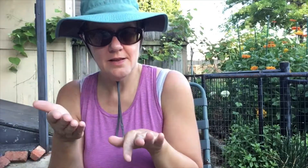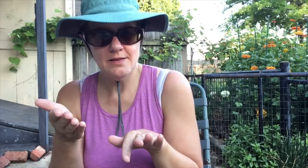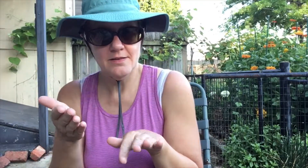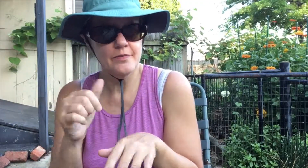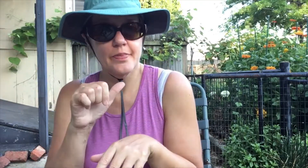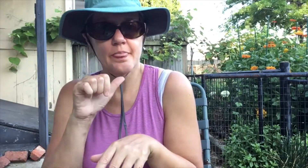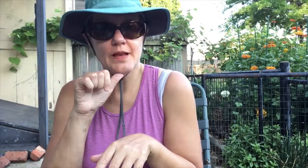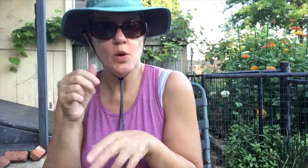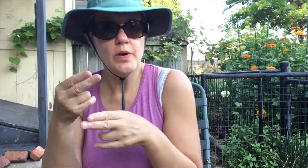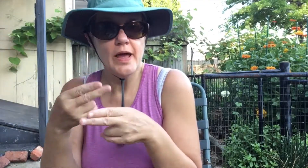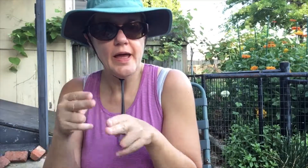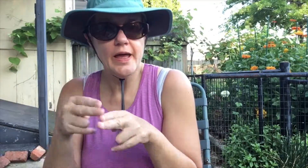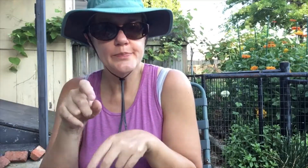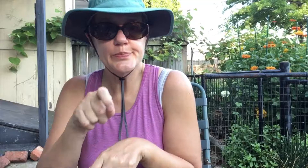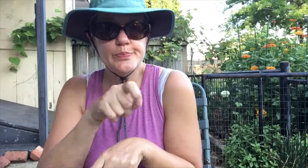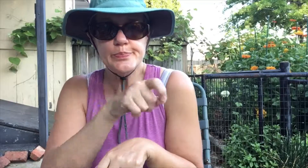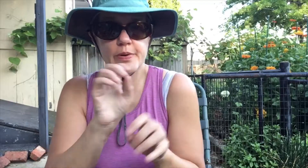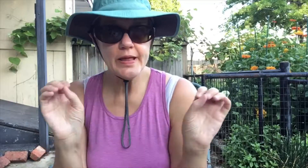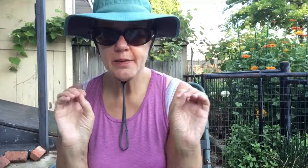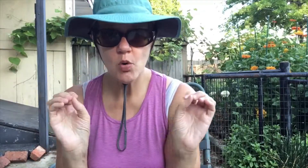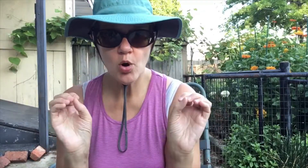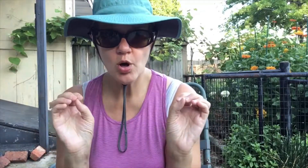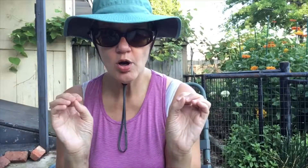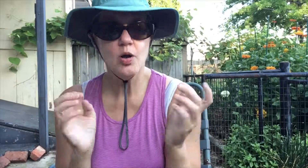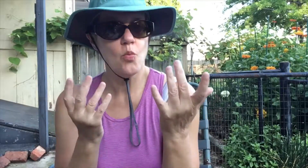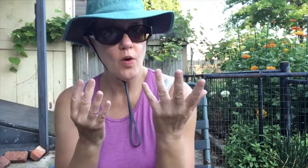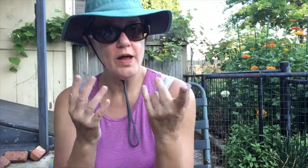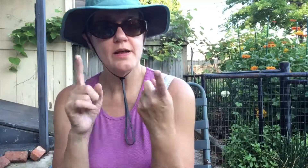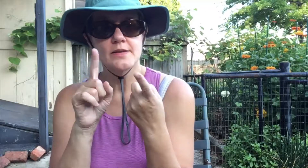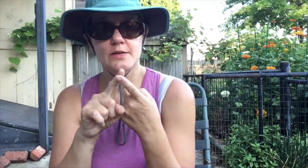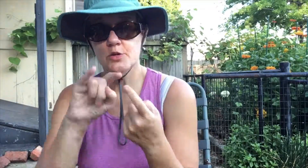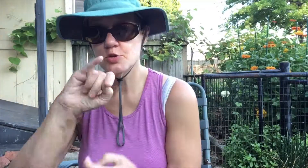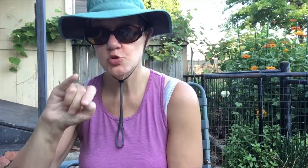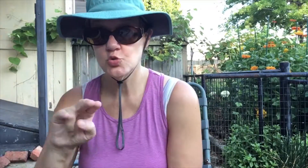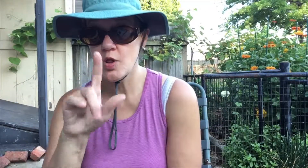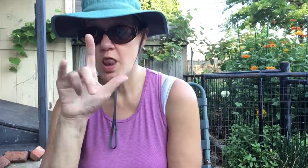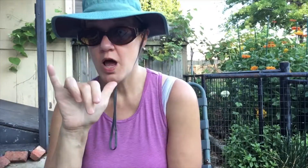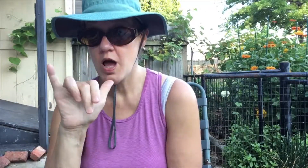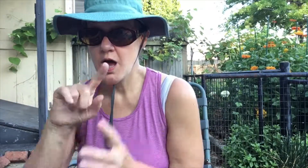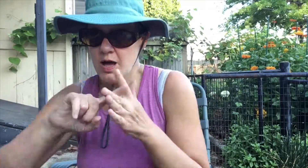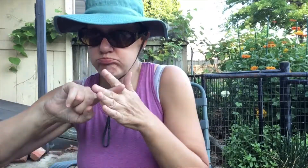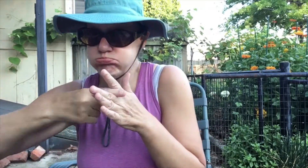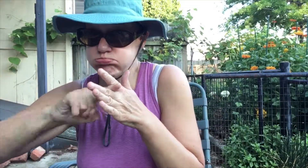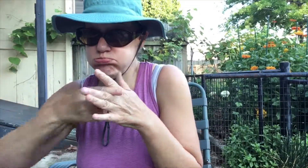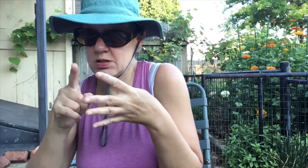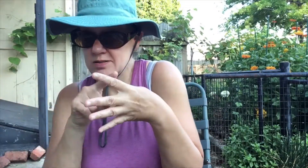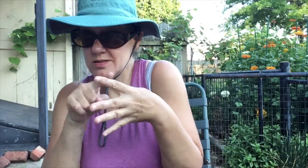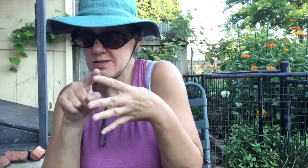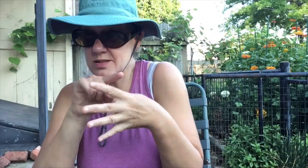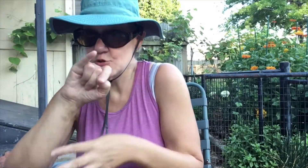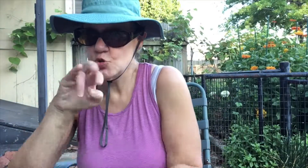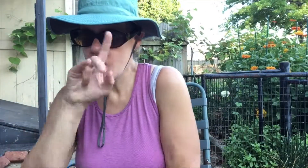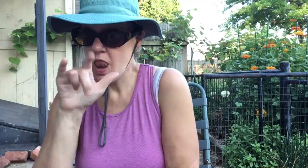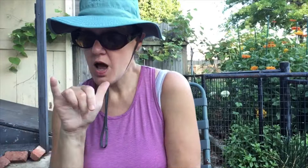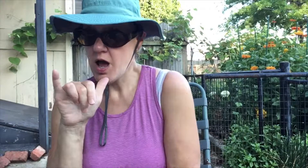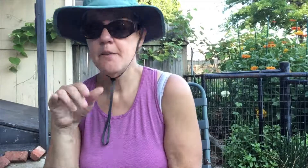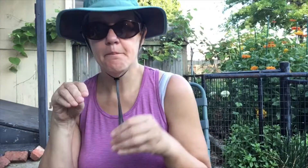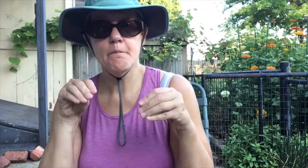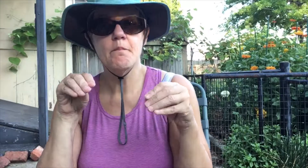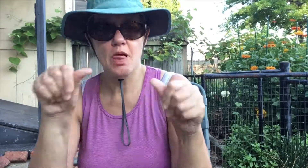adult moths that lay the eggs die. Once they're dead at the beginning of July, there's not